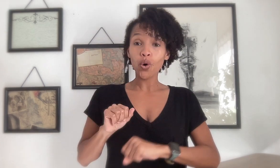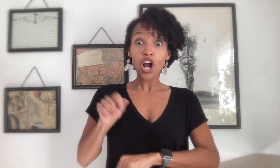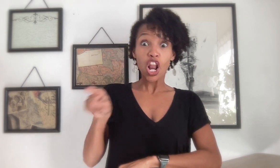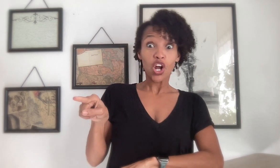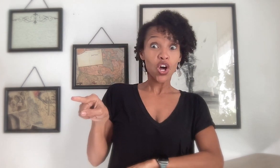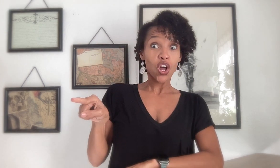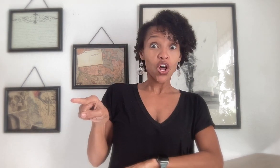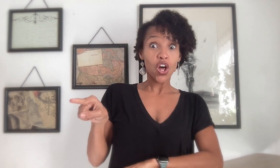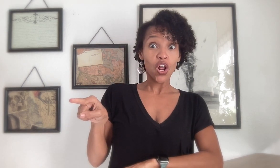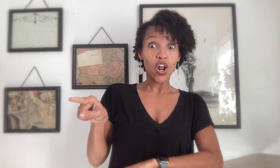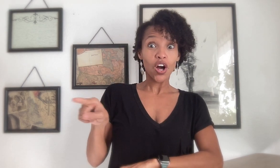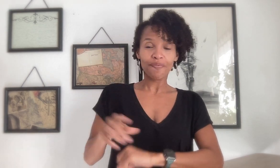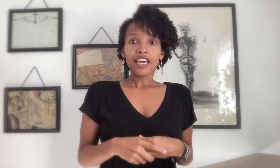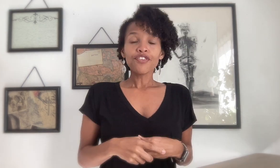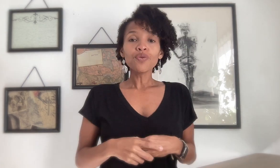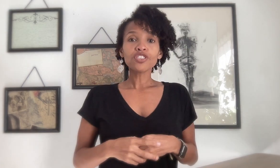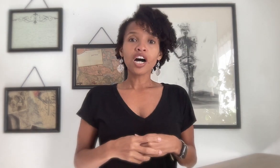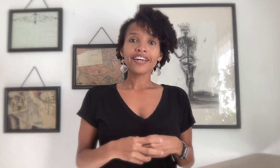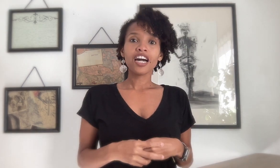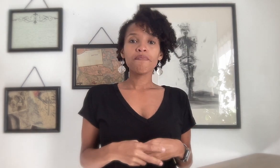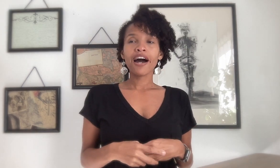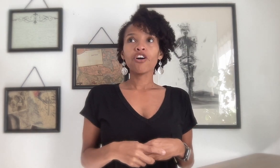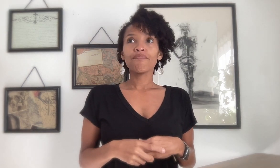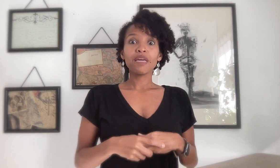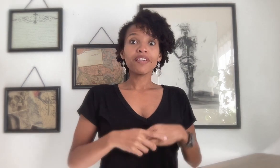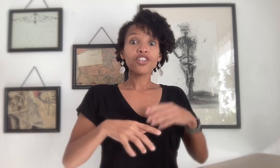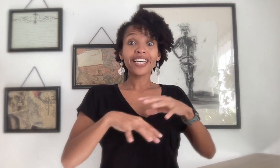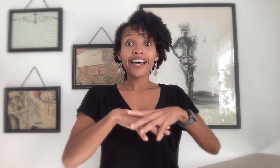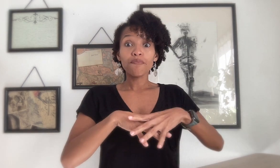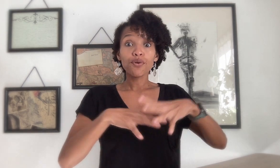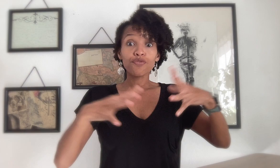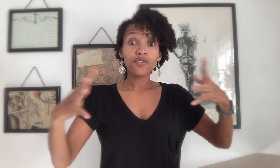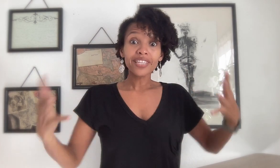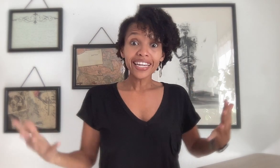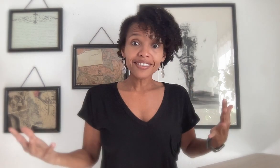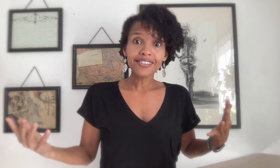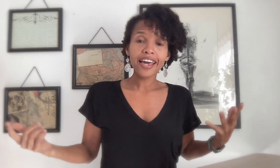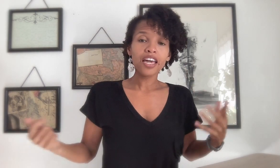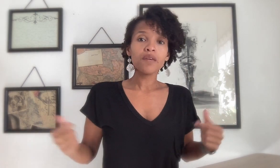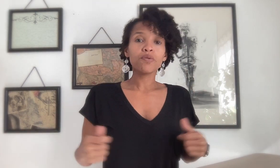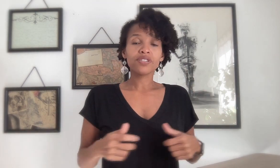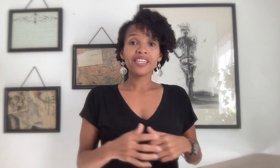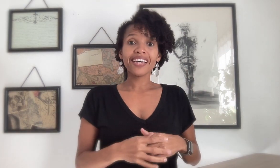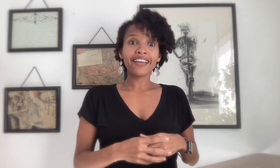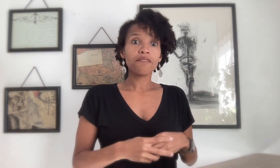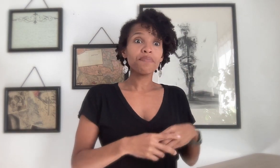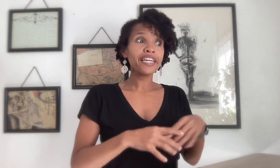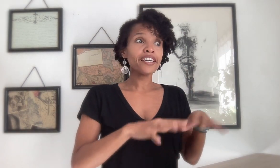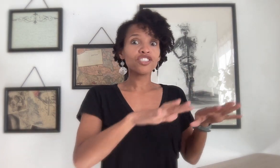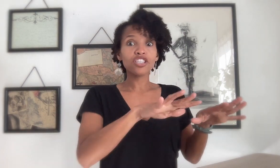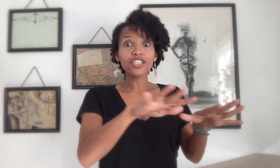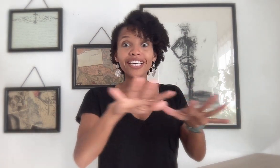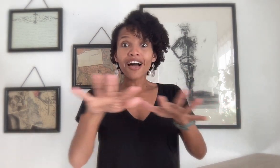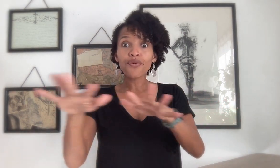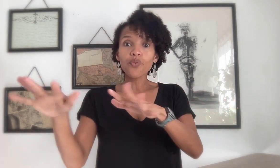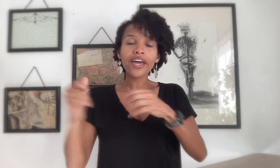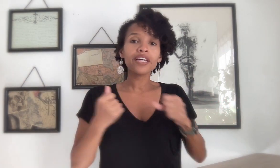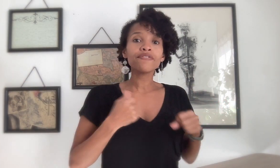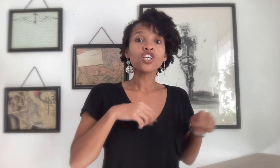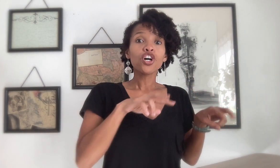or if you were talking about maybe looking at a beautiful landscape or sitting at the beach and looking at the waves, you